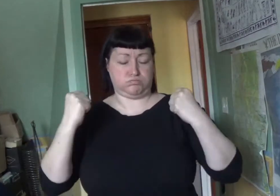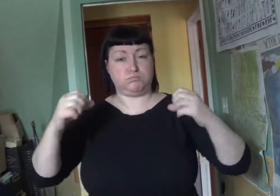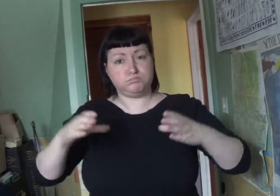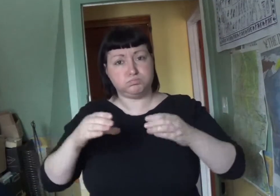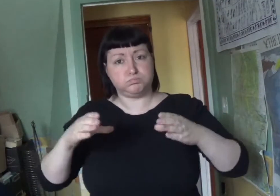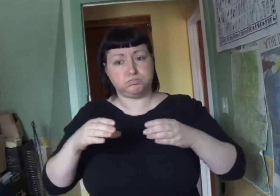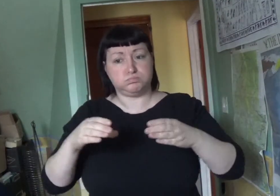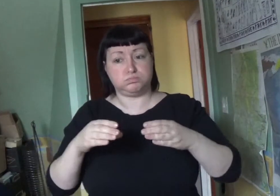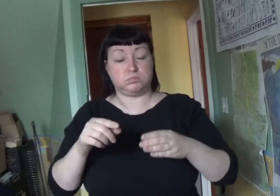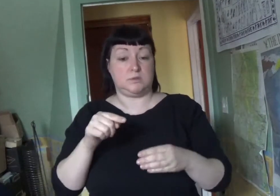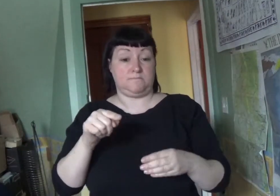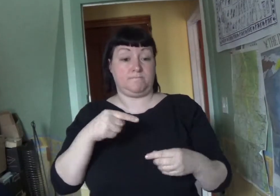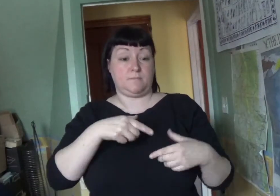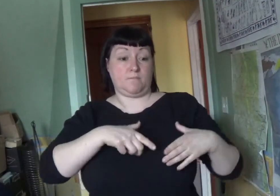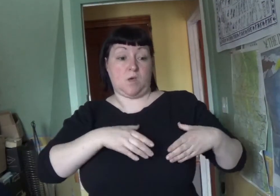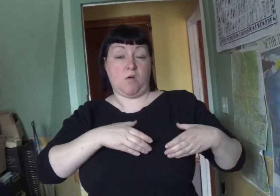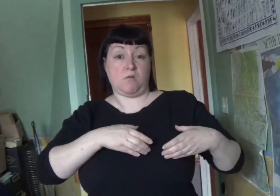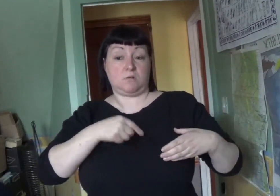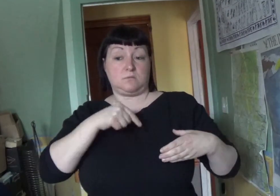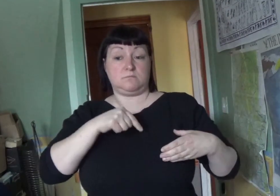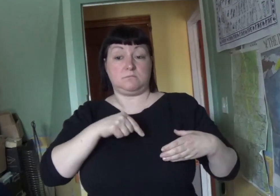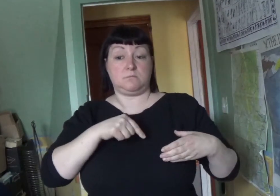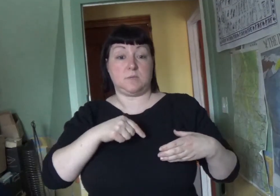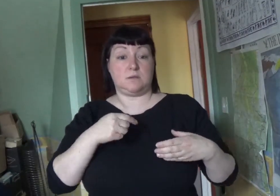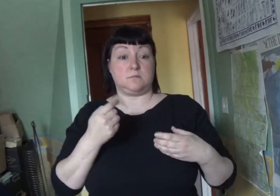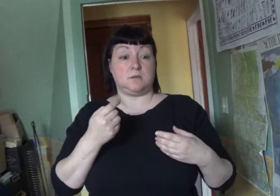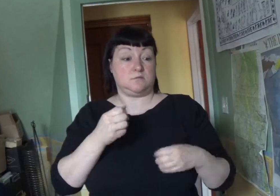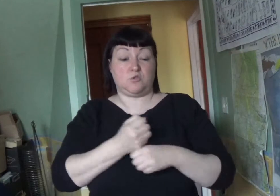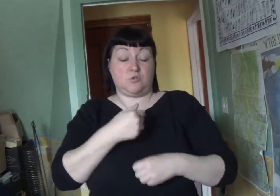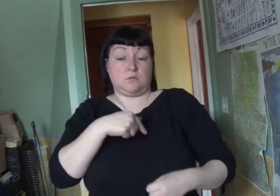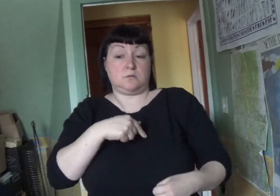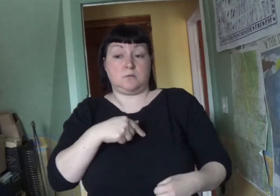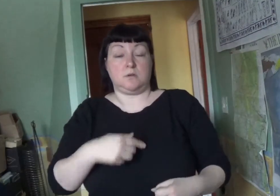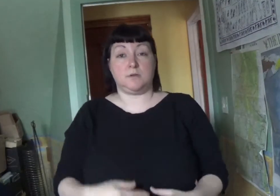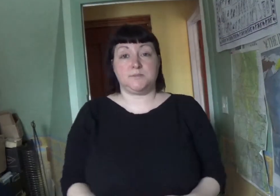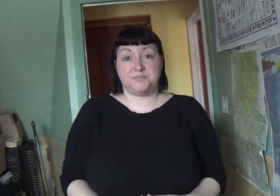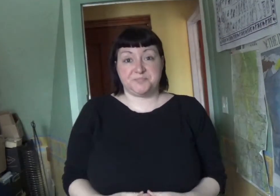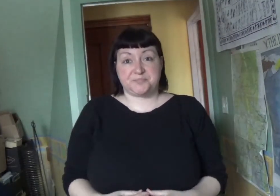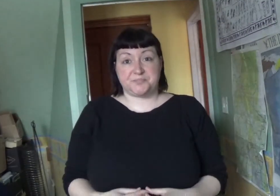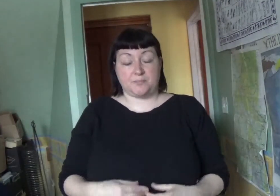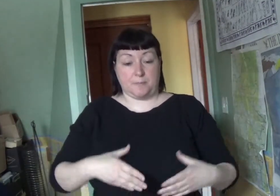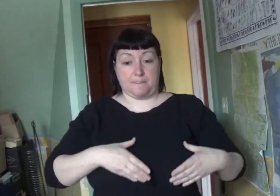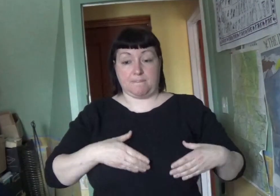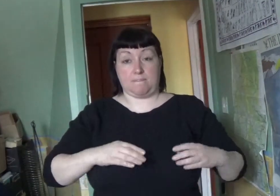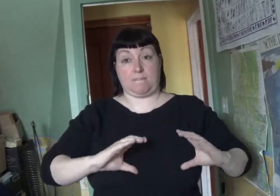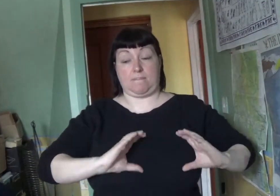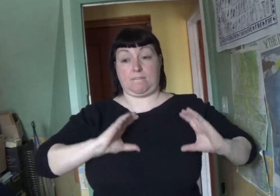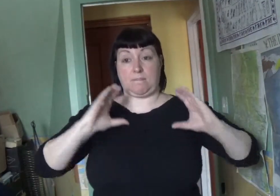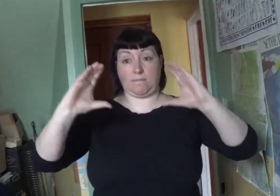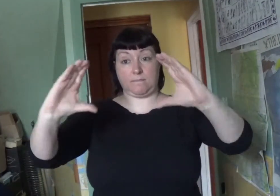that's what the heart is. I mean, that's at its core, this is exactly what the heart is doing. It's an amazing pump pushing blood